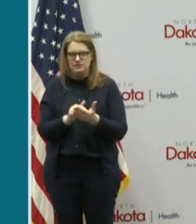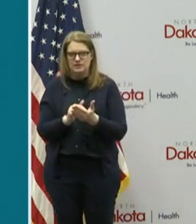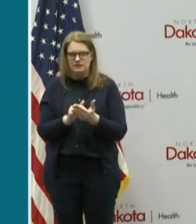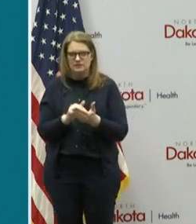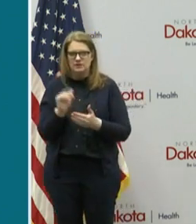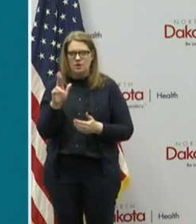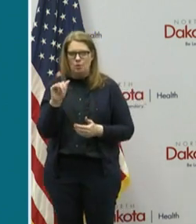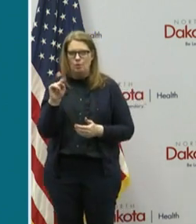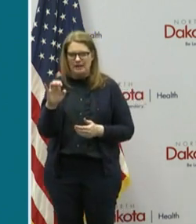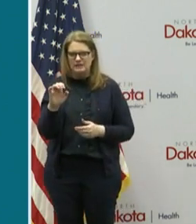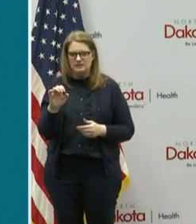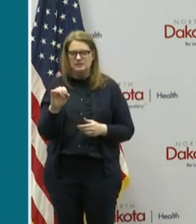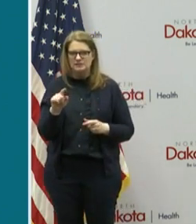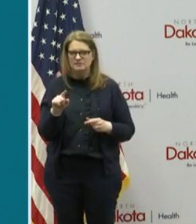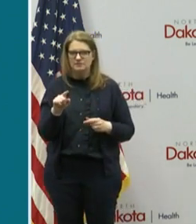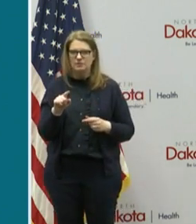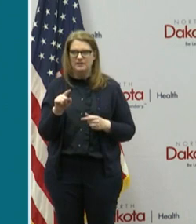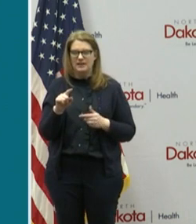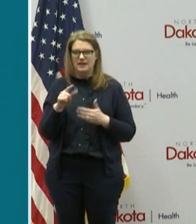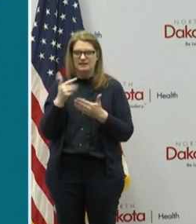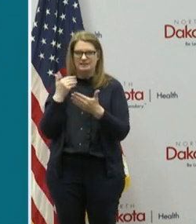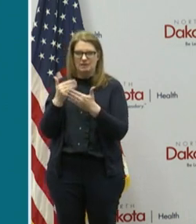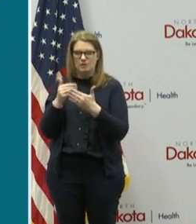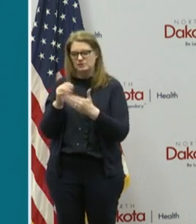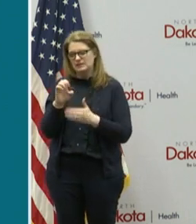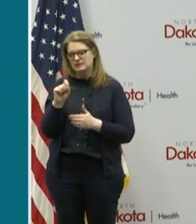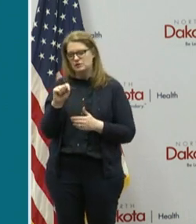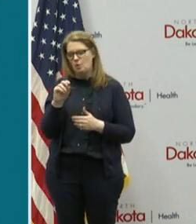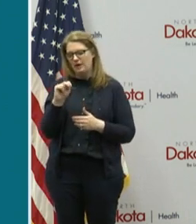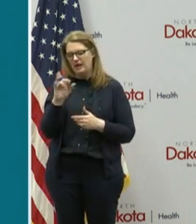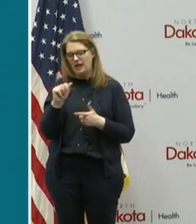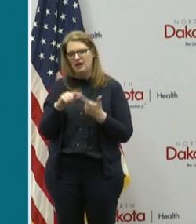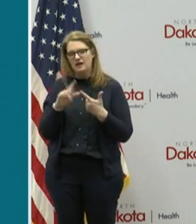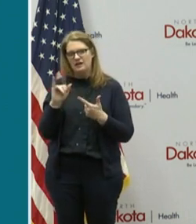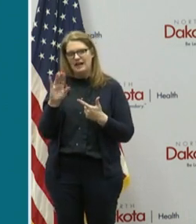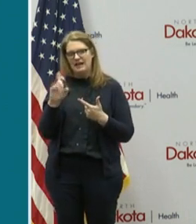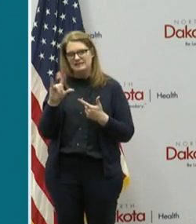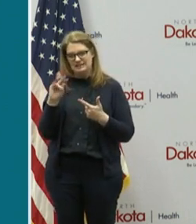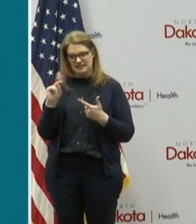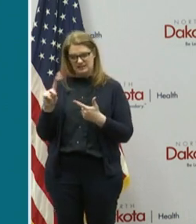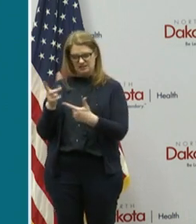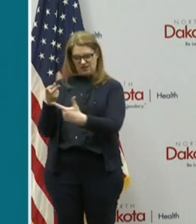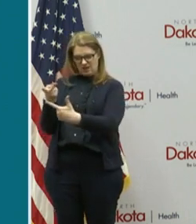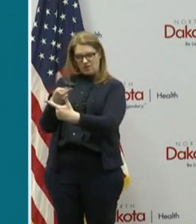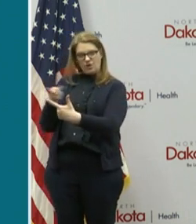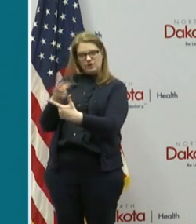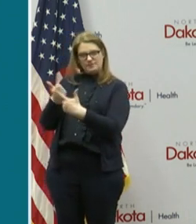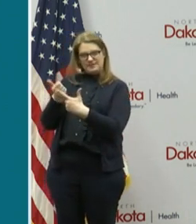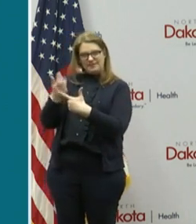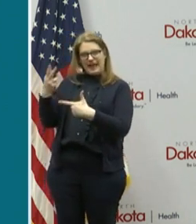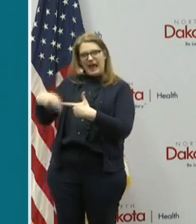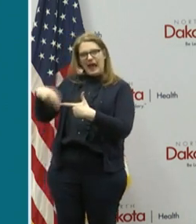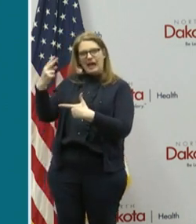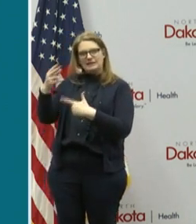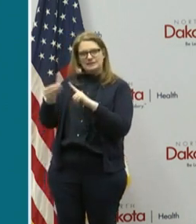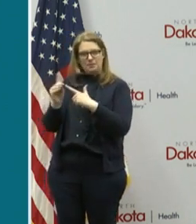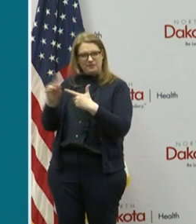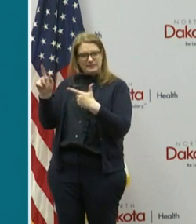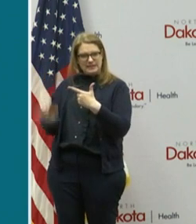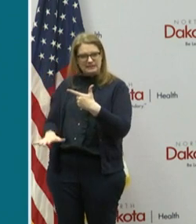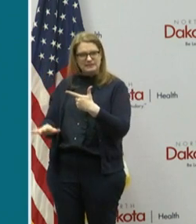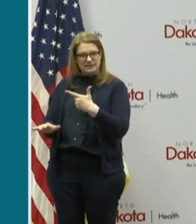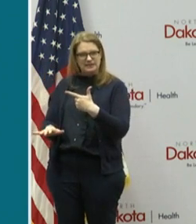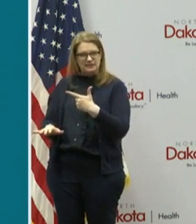the chasing countries like Estonia and Iceland, who's been in the news for having the highest amount of testing. You've heard a lot of stories about the